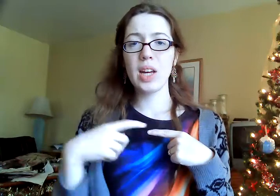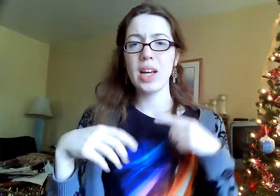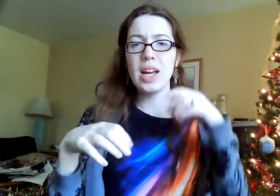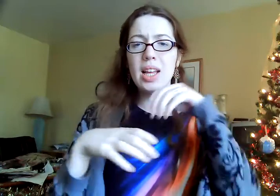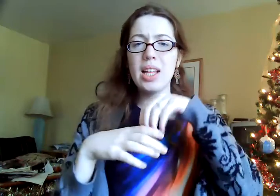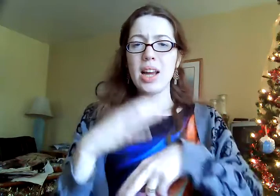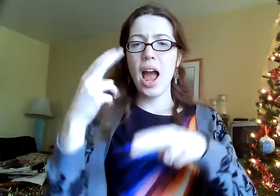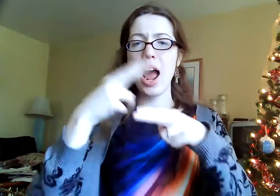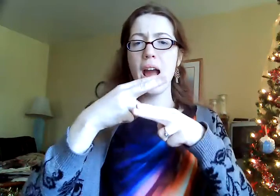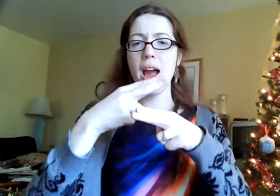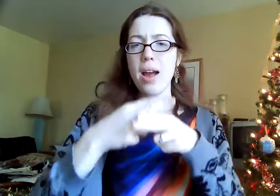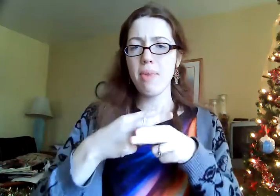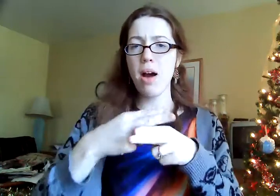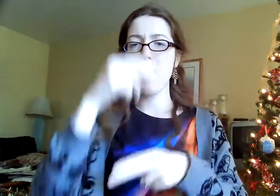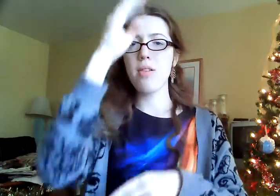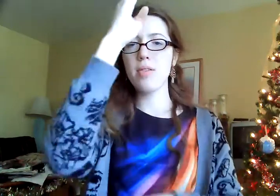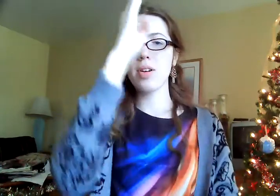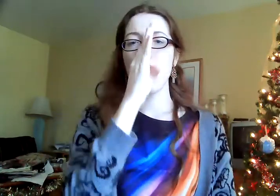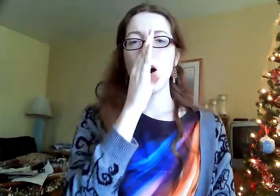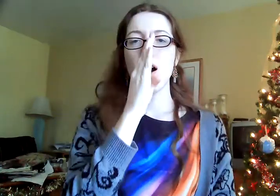And in the name of God,